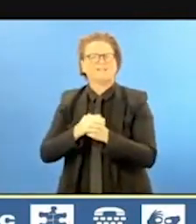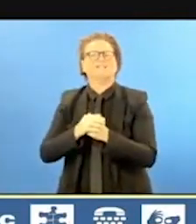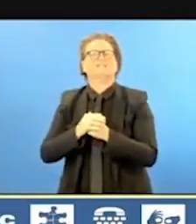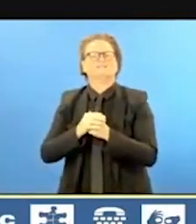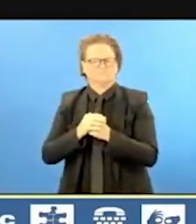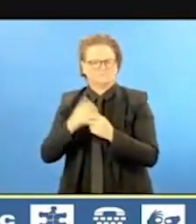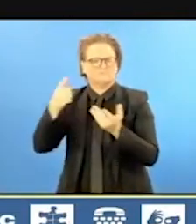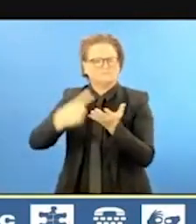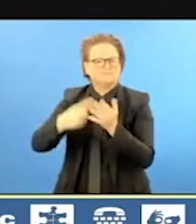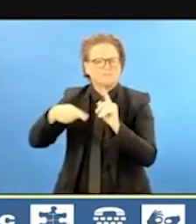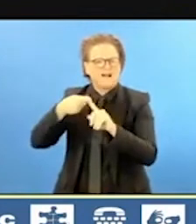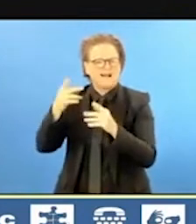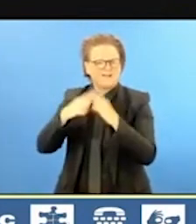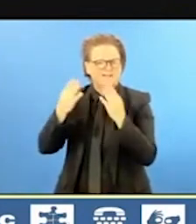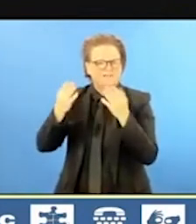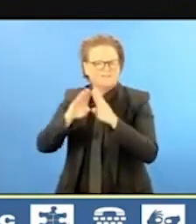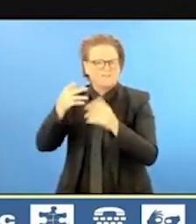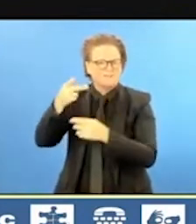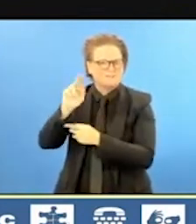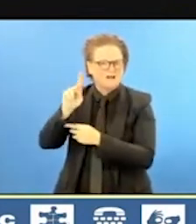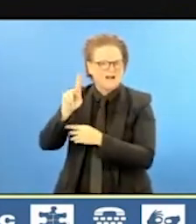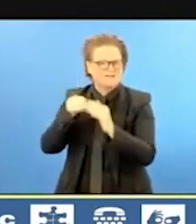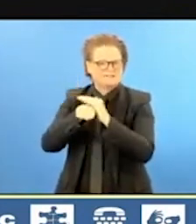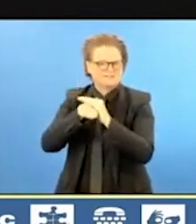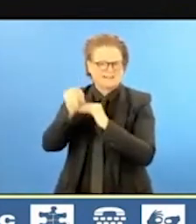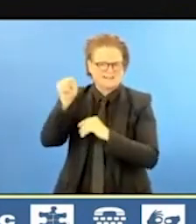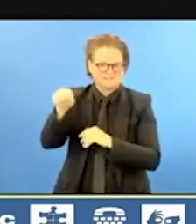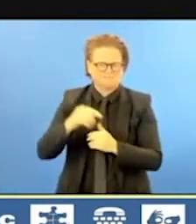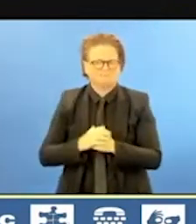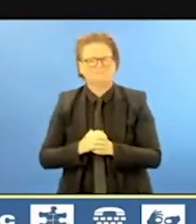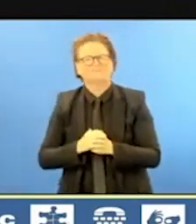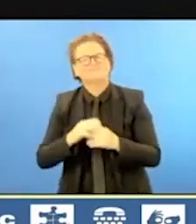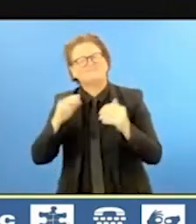And I really want to thank everyone for joining today.